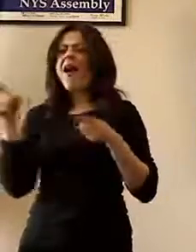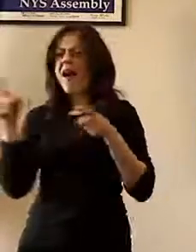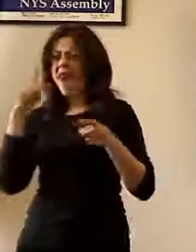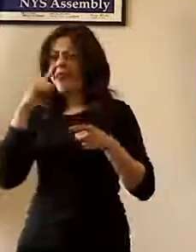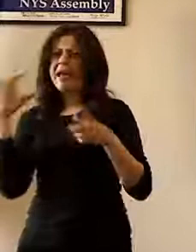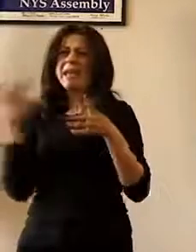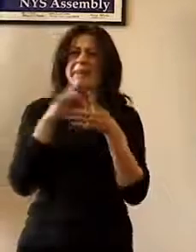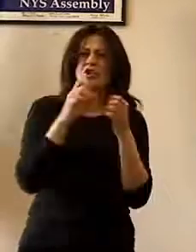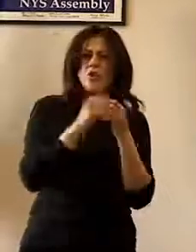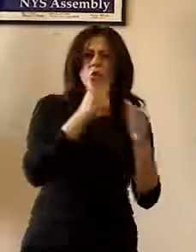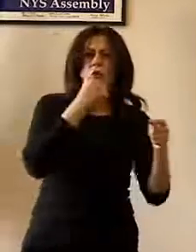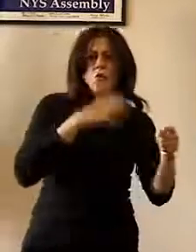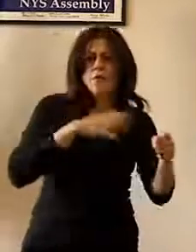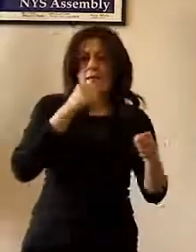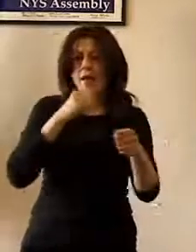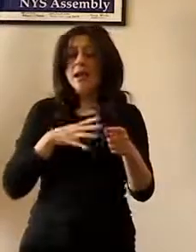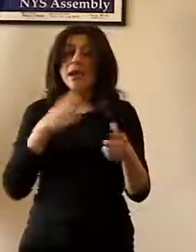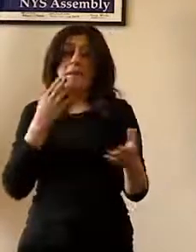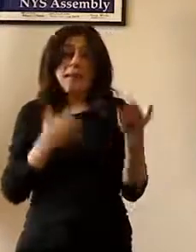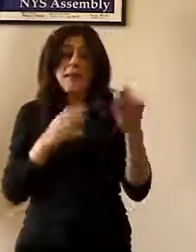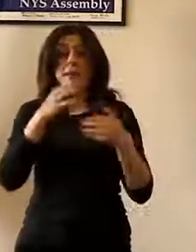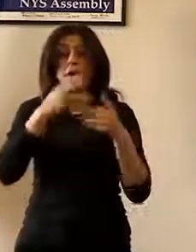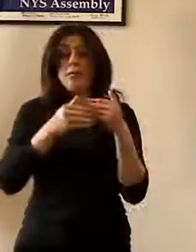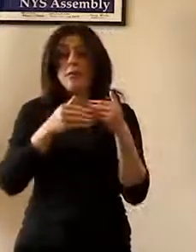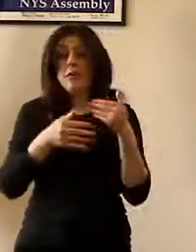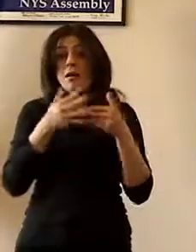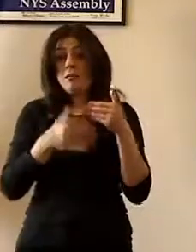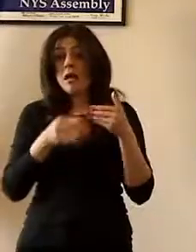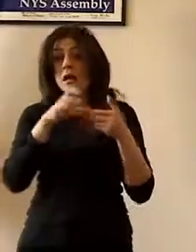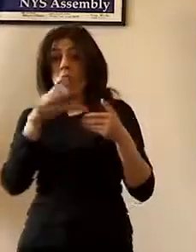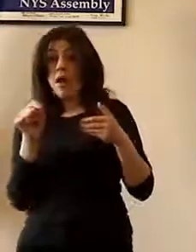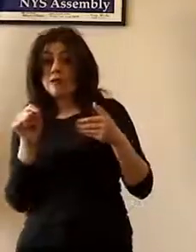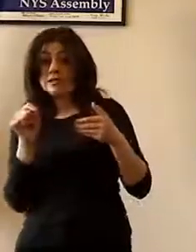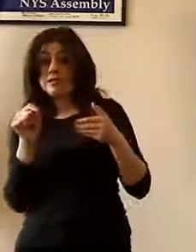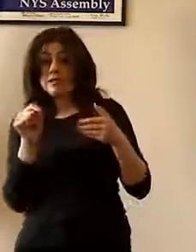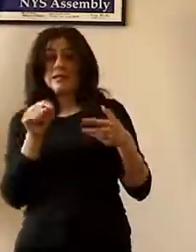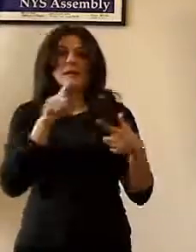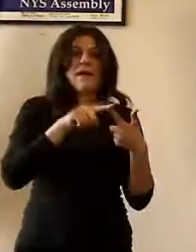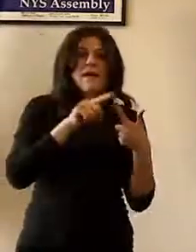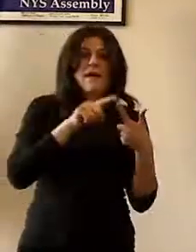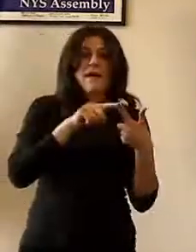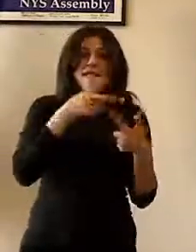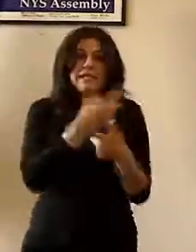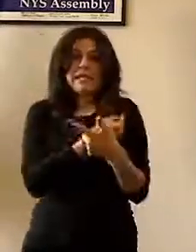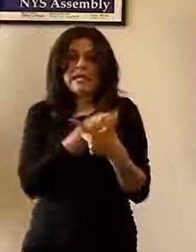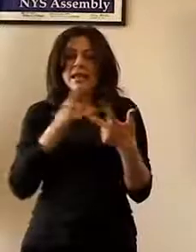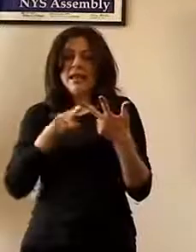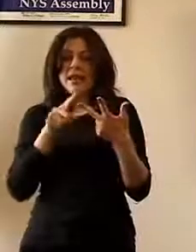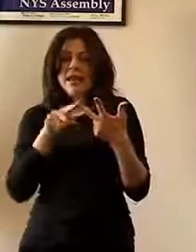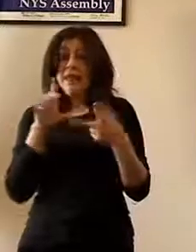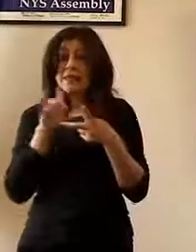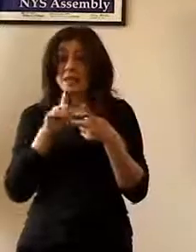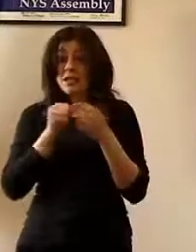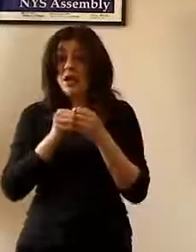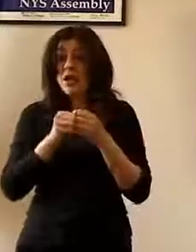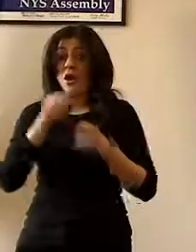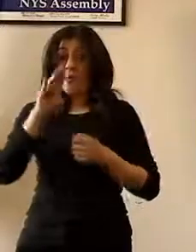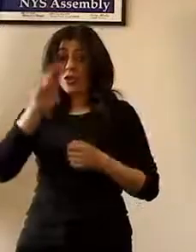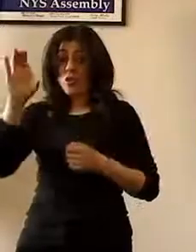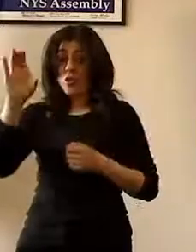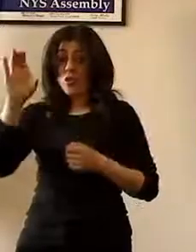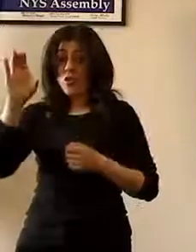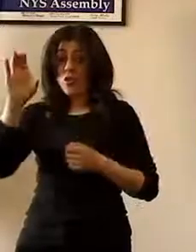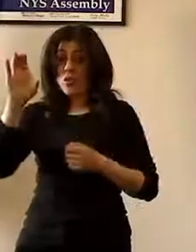linkage between perhaps the blood clots, the vaccine, and birth control. Clearly, there's not